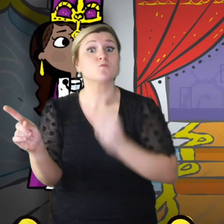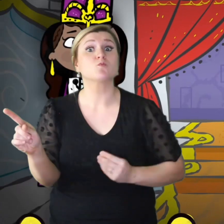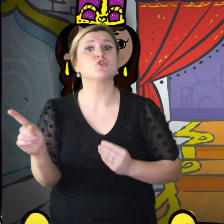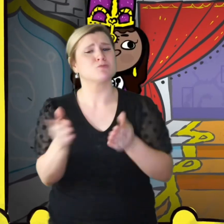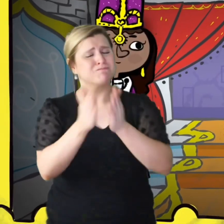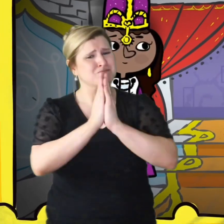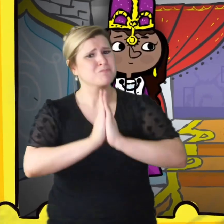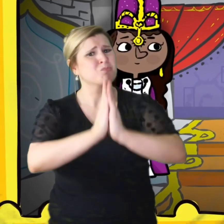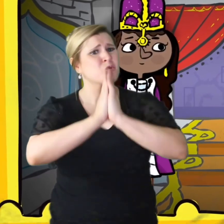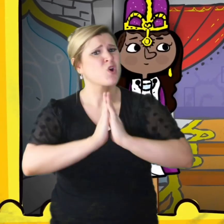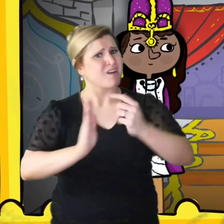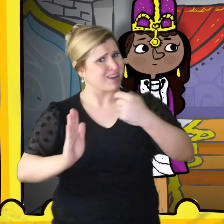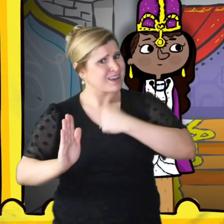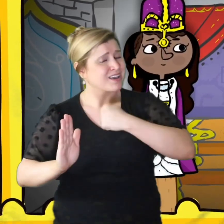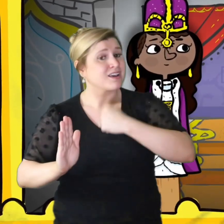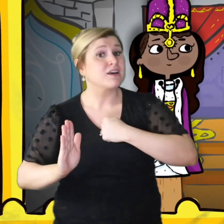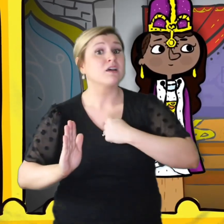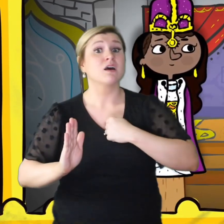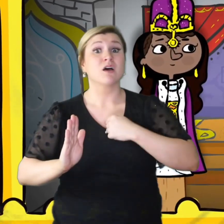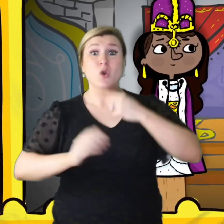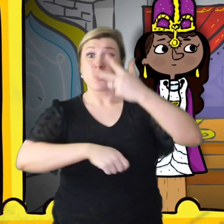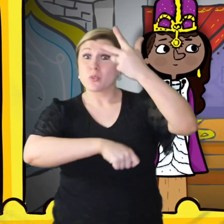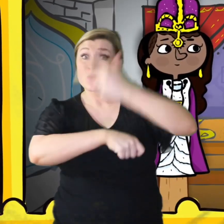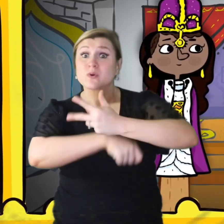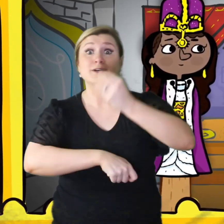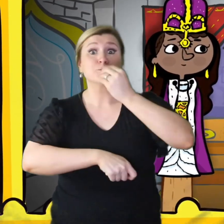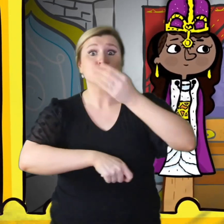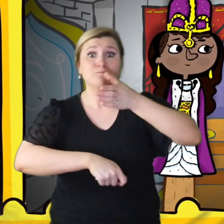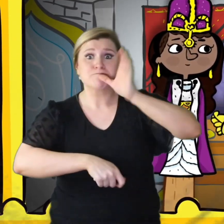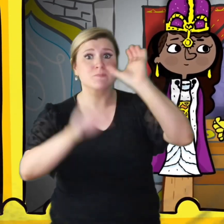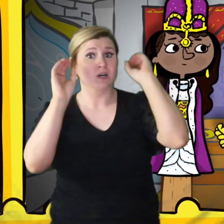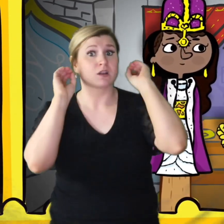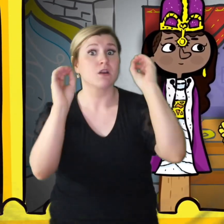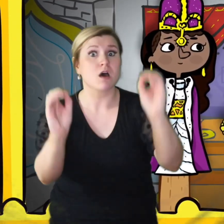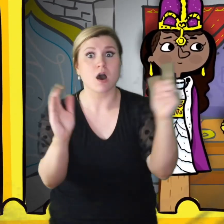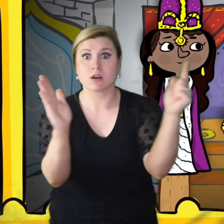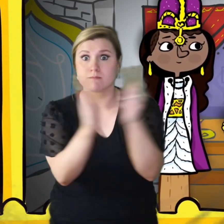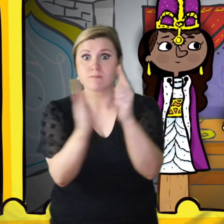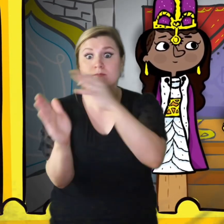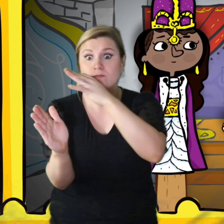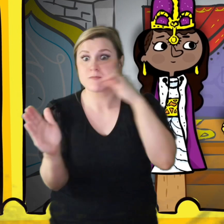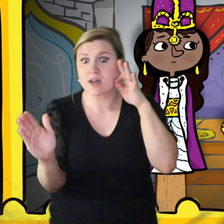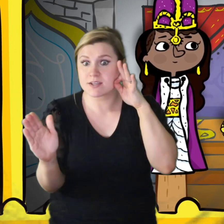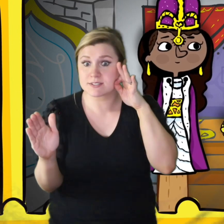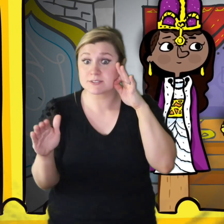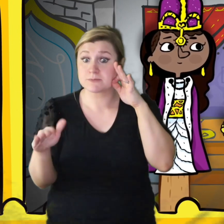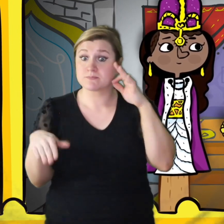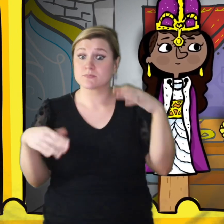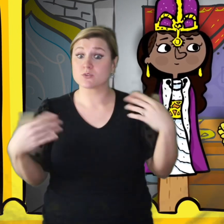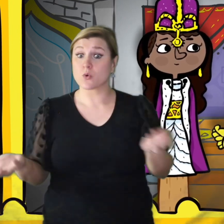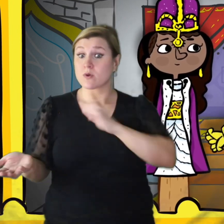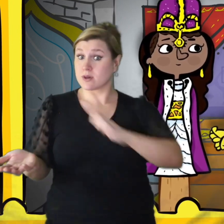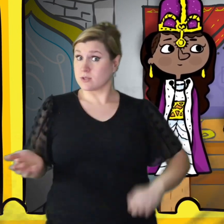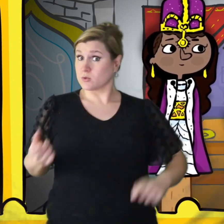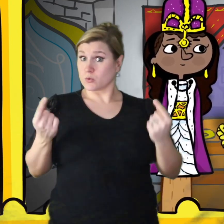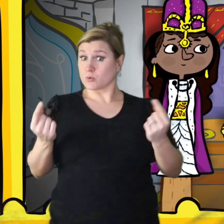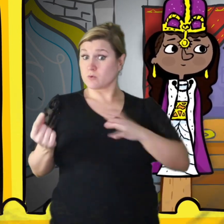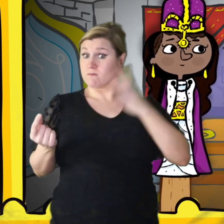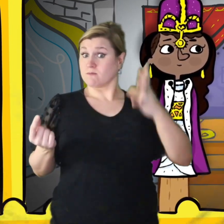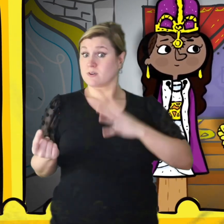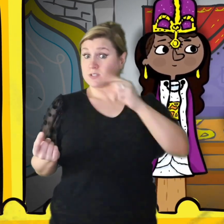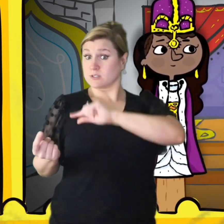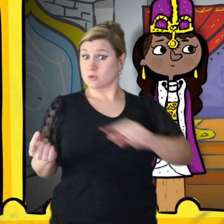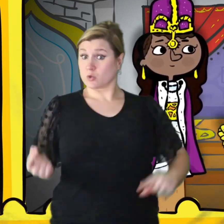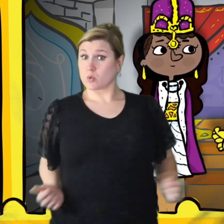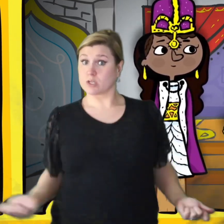her royal robes and went before the king. When the king saw Esther, he was happy to see her and asked, "What do you want,